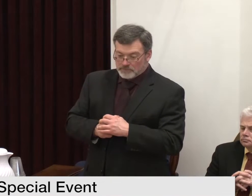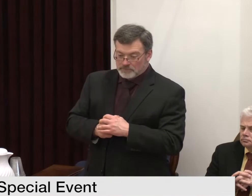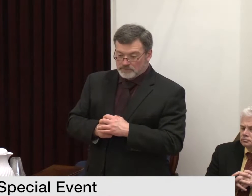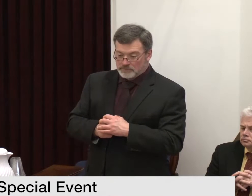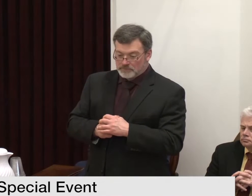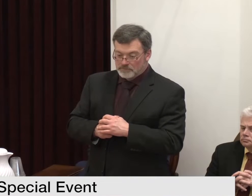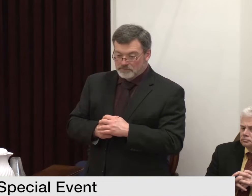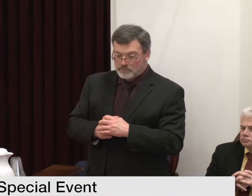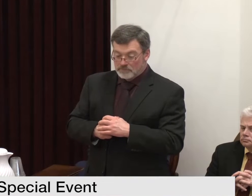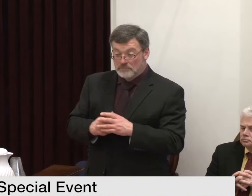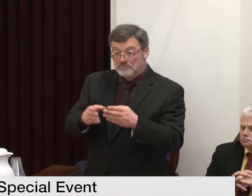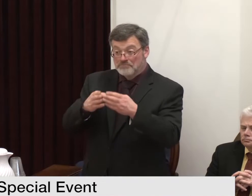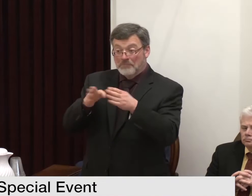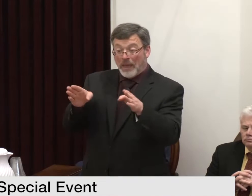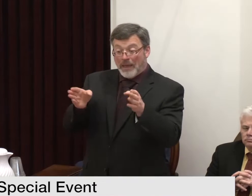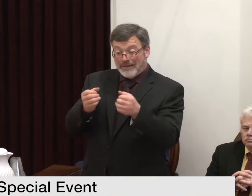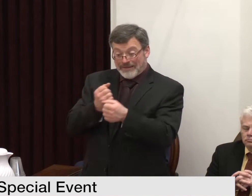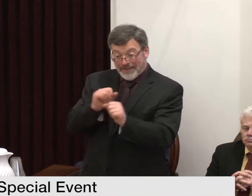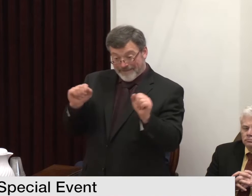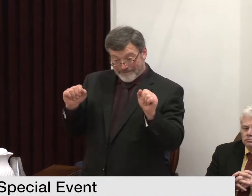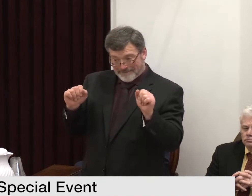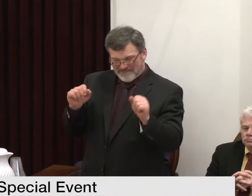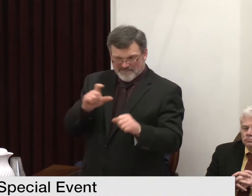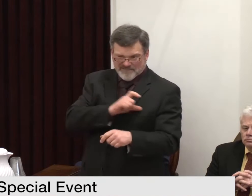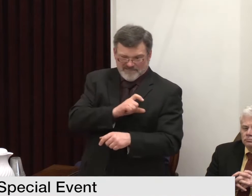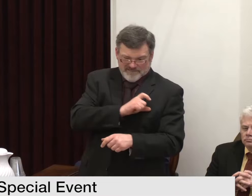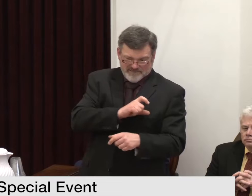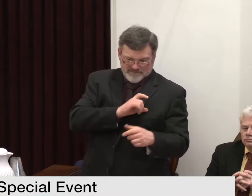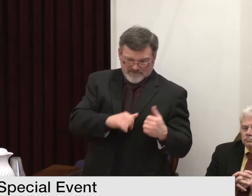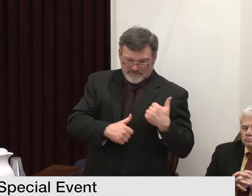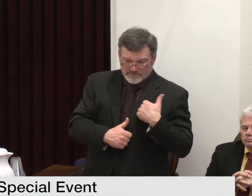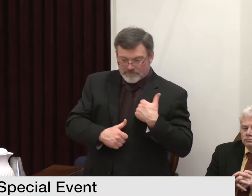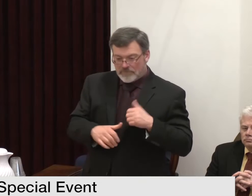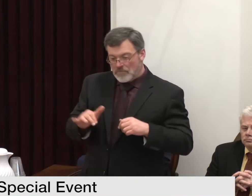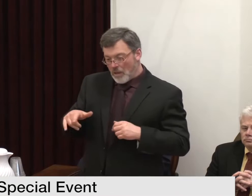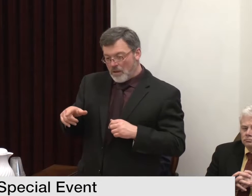digital services through a public safety enhancement team.